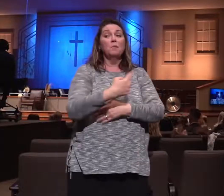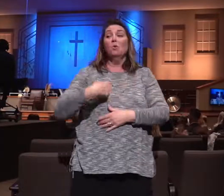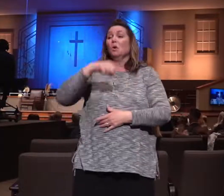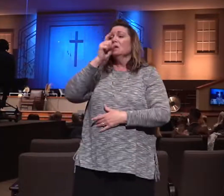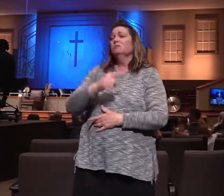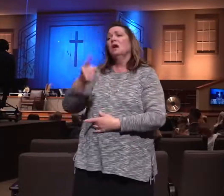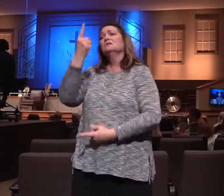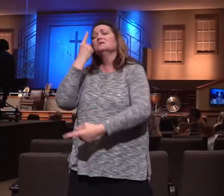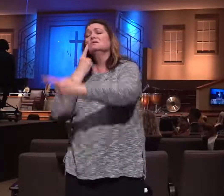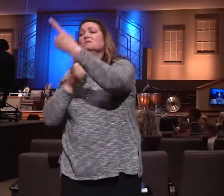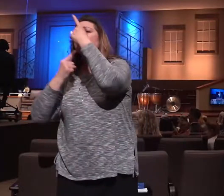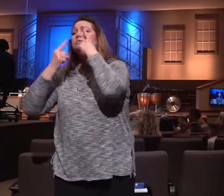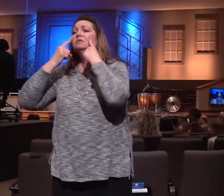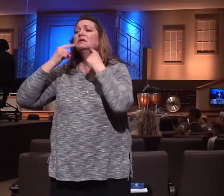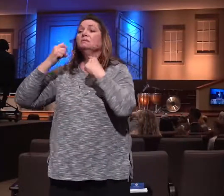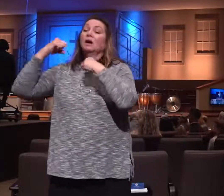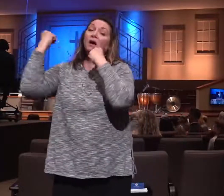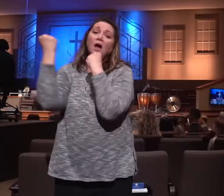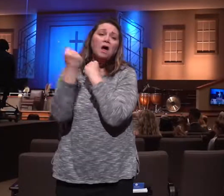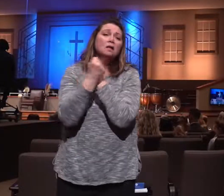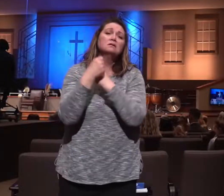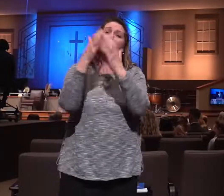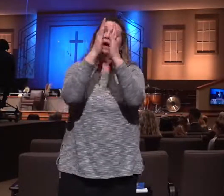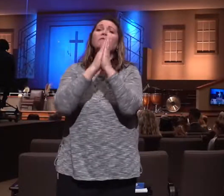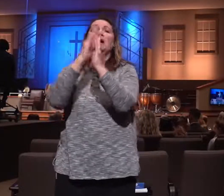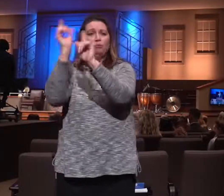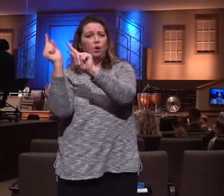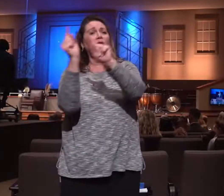weep and love and pray and go.